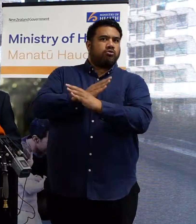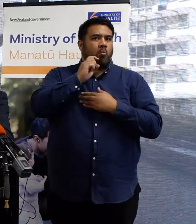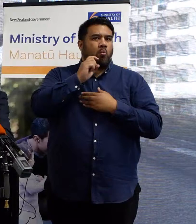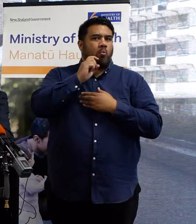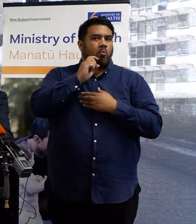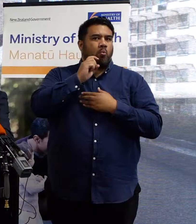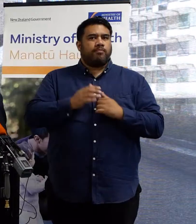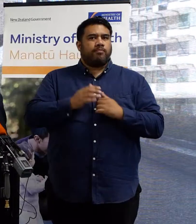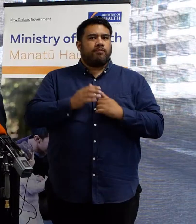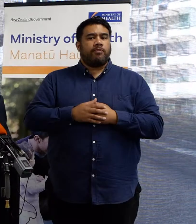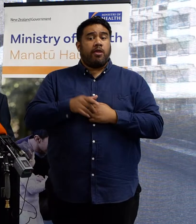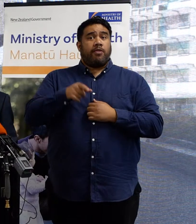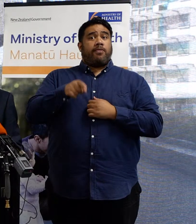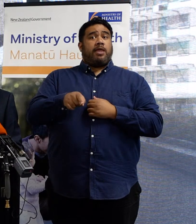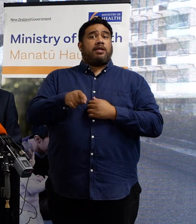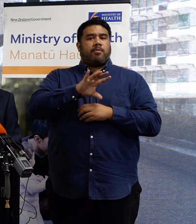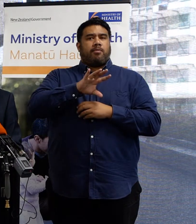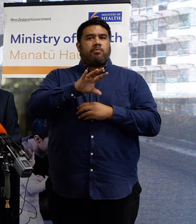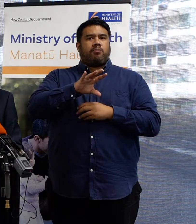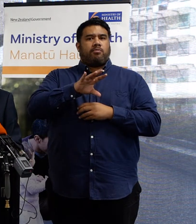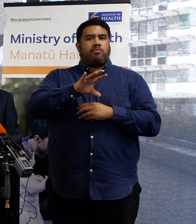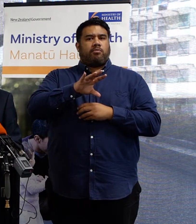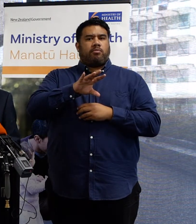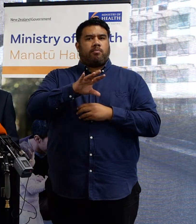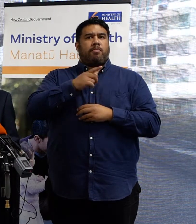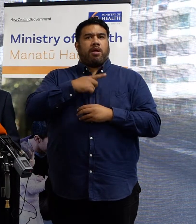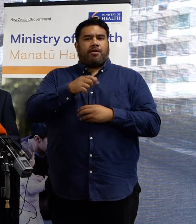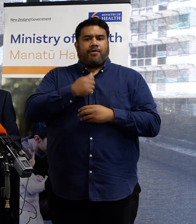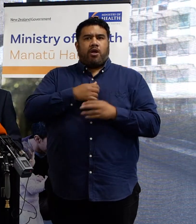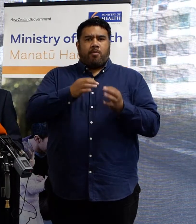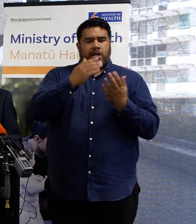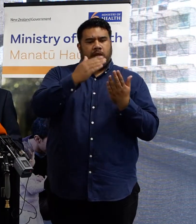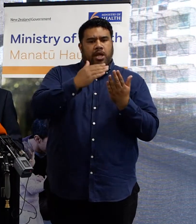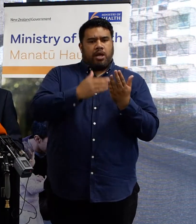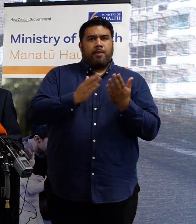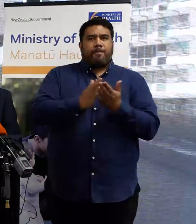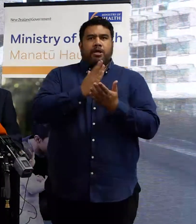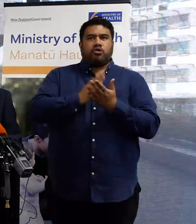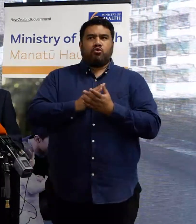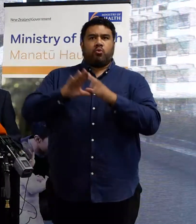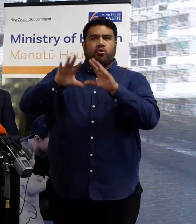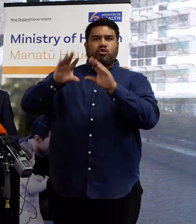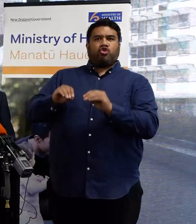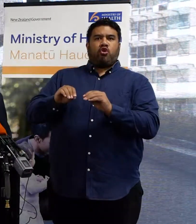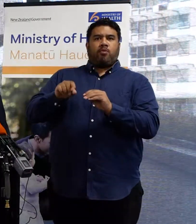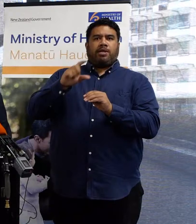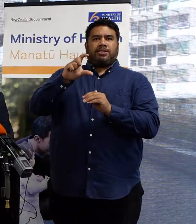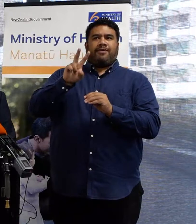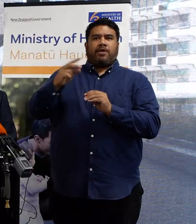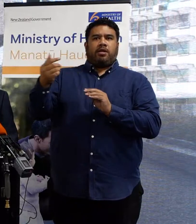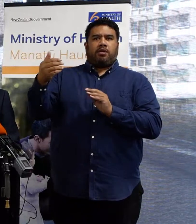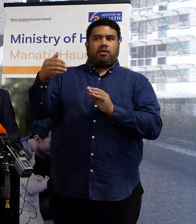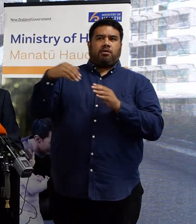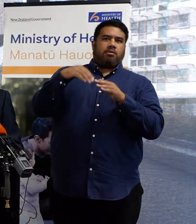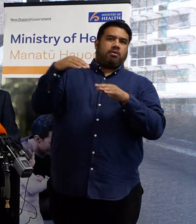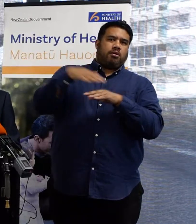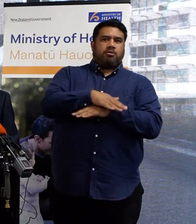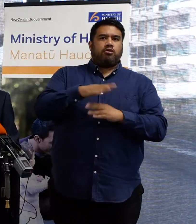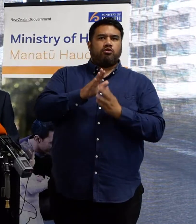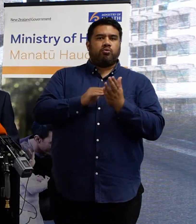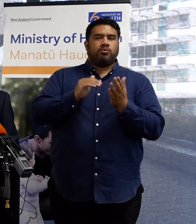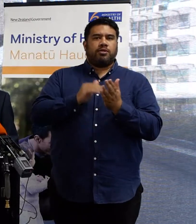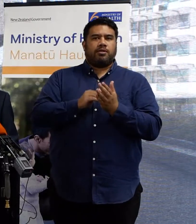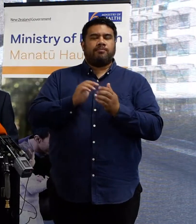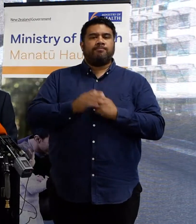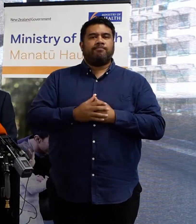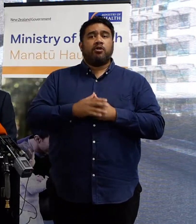Just to repeat, this is a precautionary measure, part of our overall COVID response. Just looking at other countries and